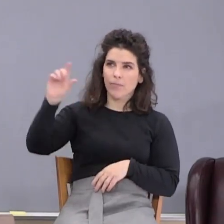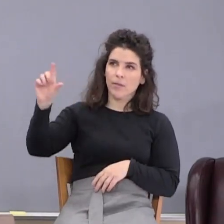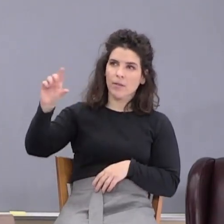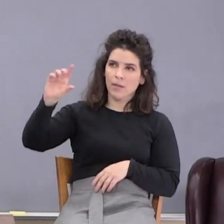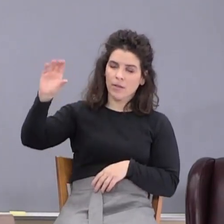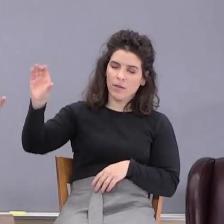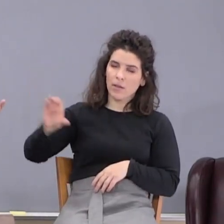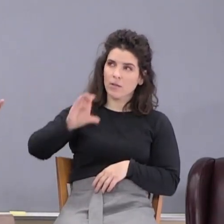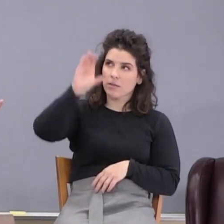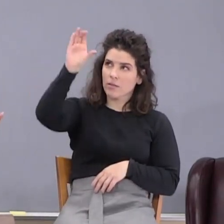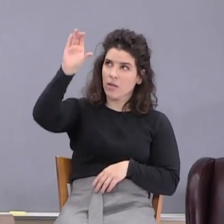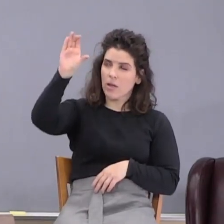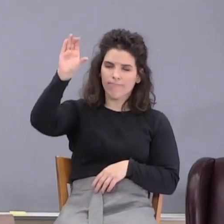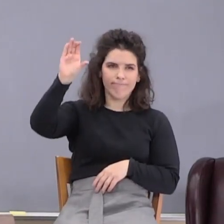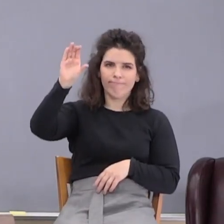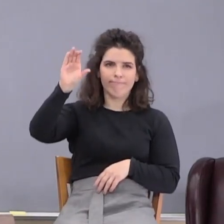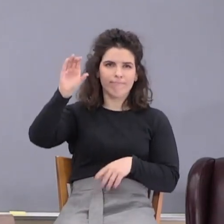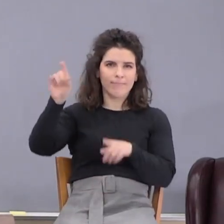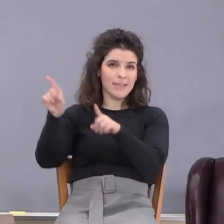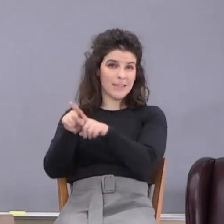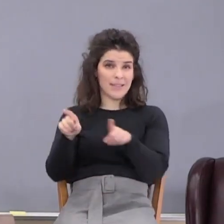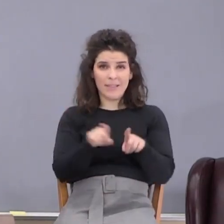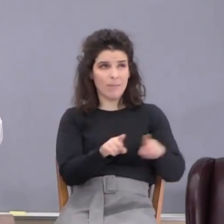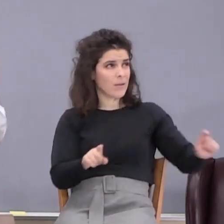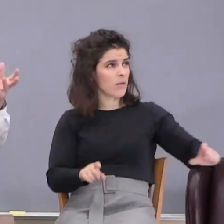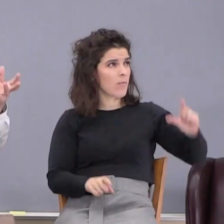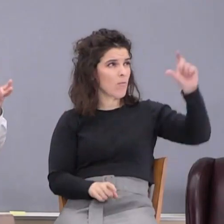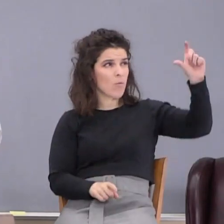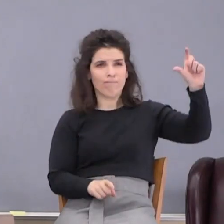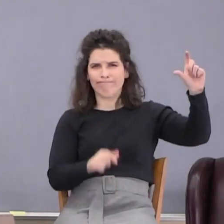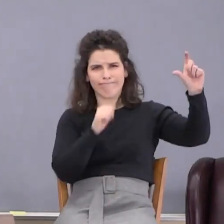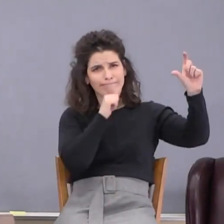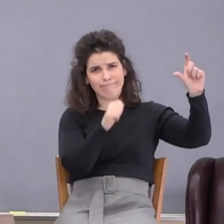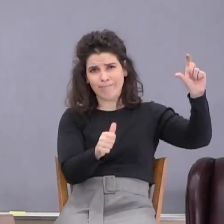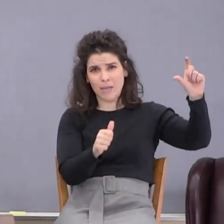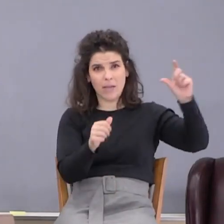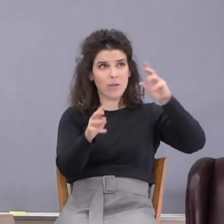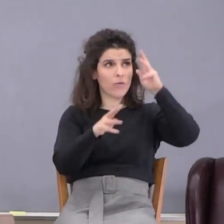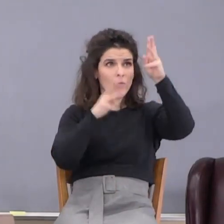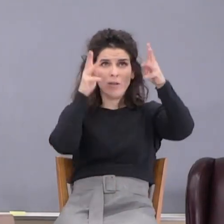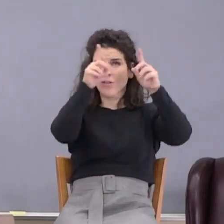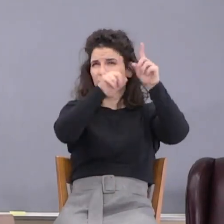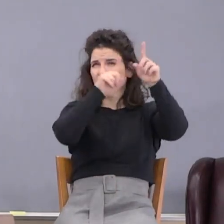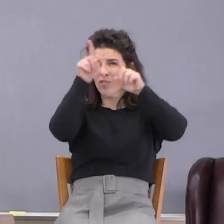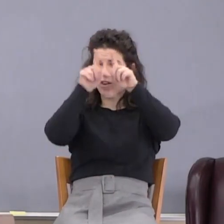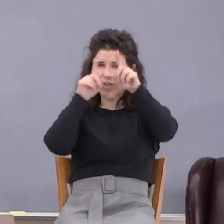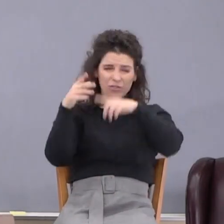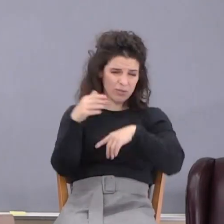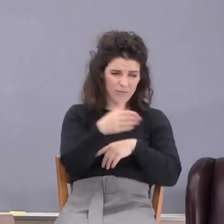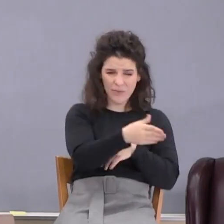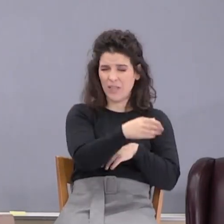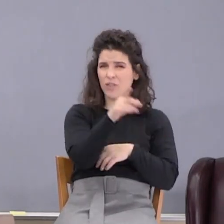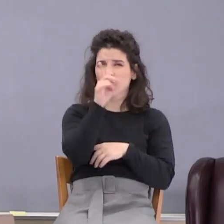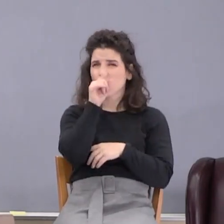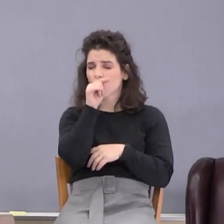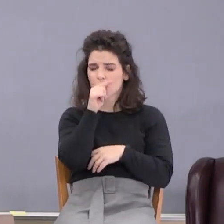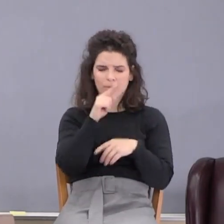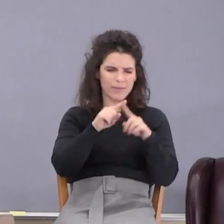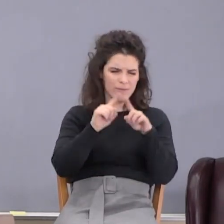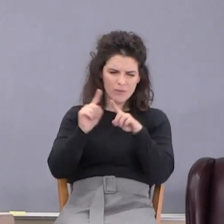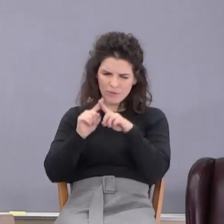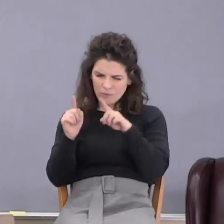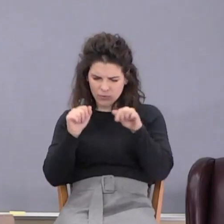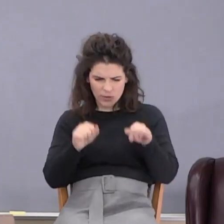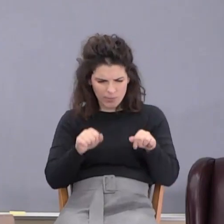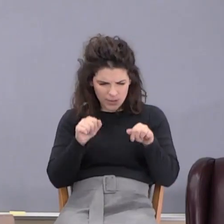functions differently than the moon. The creation, the stars, the fish, all of that, they have different capacities, they have